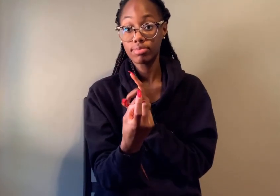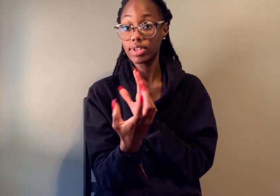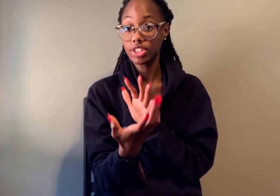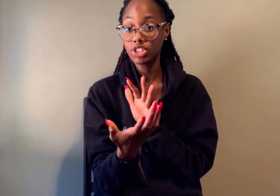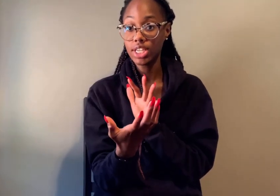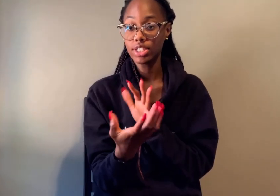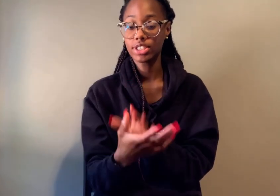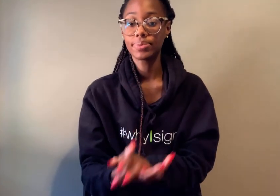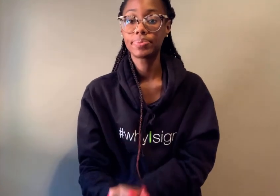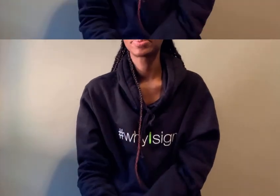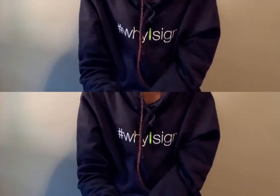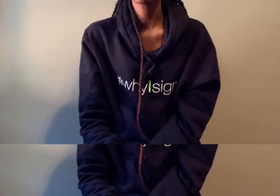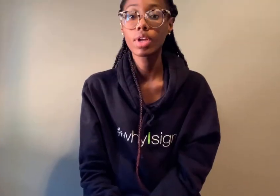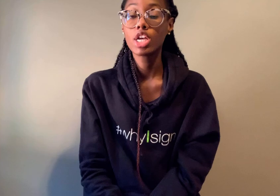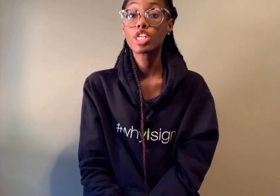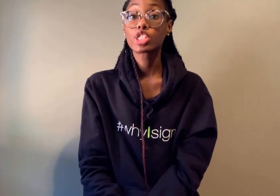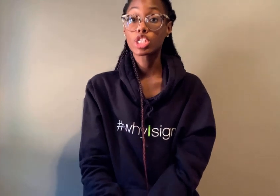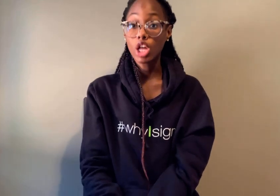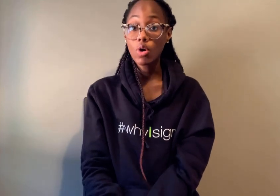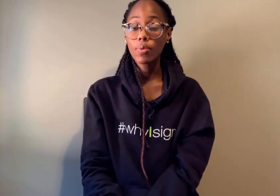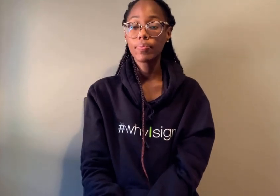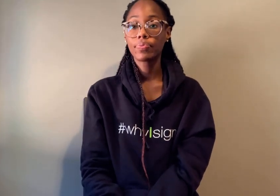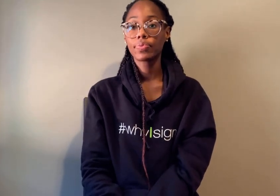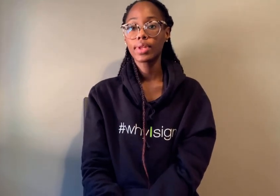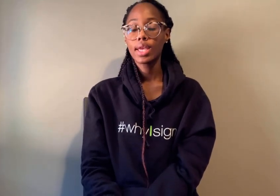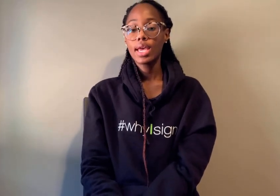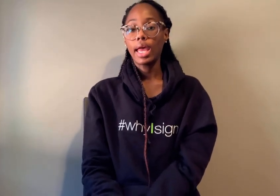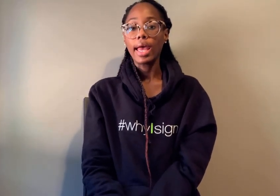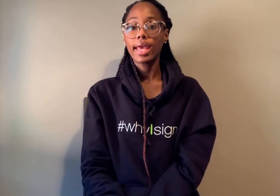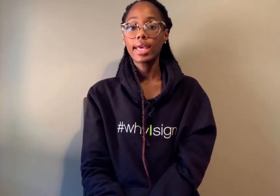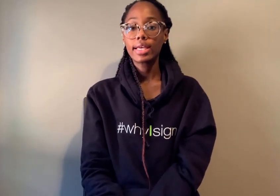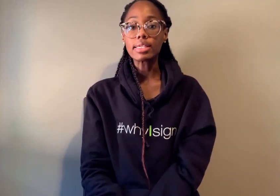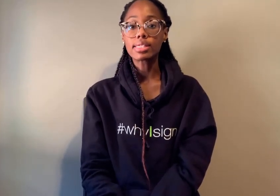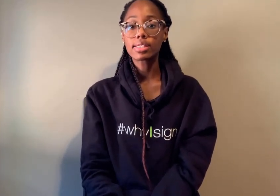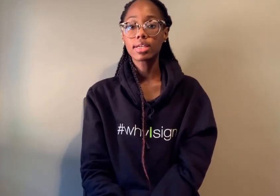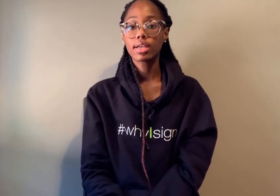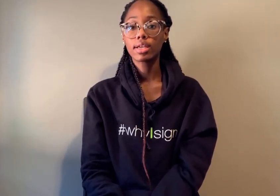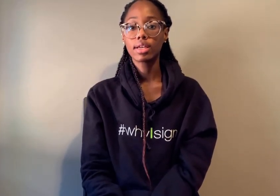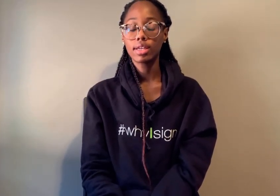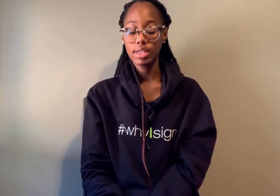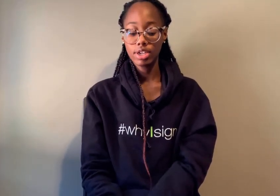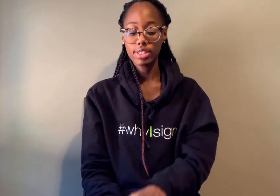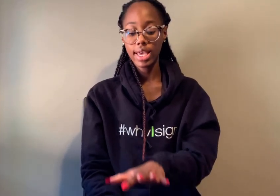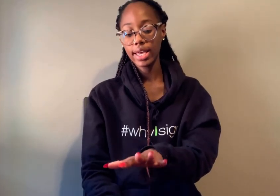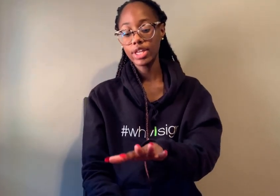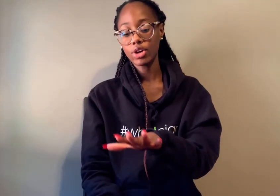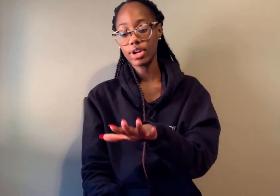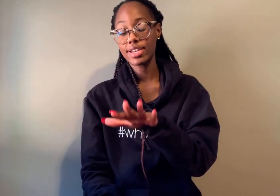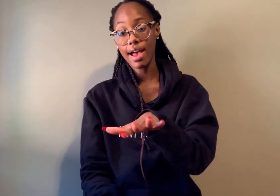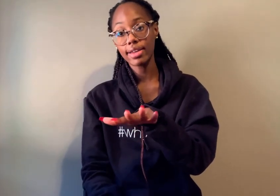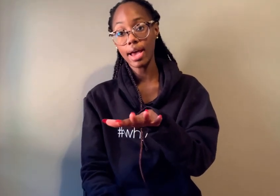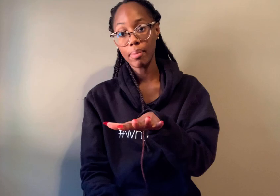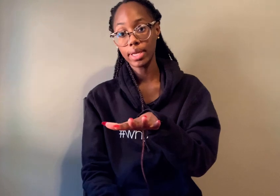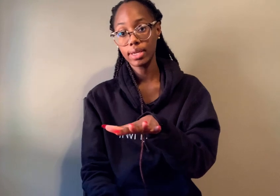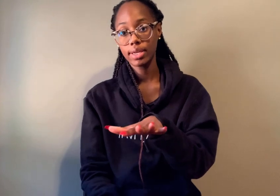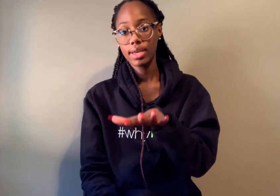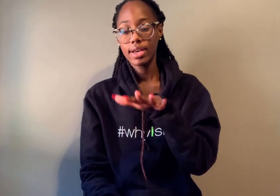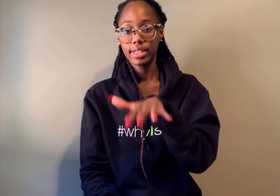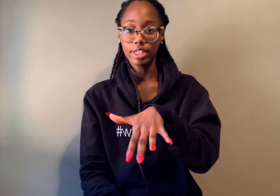That's change. Slow is you're taking your non-dominant,